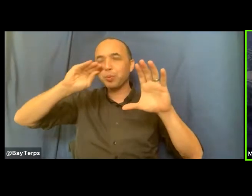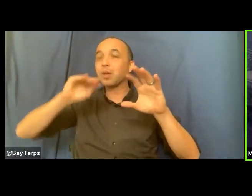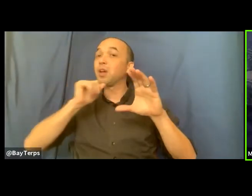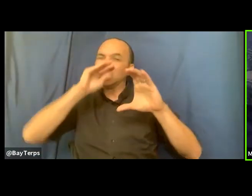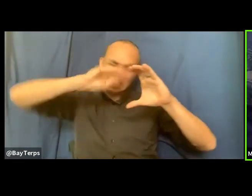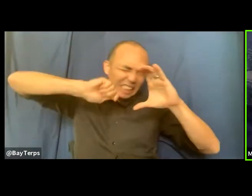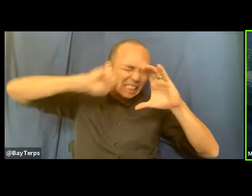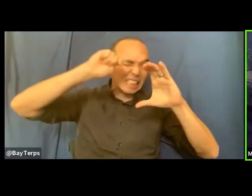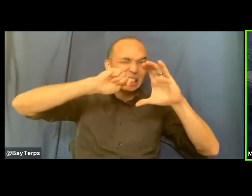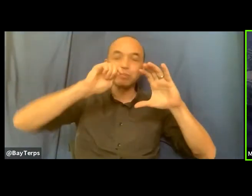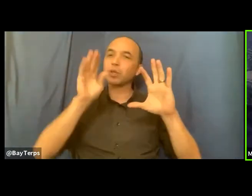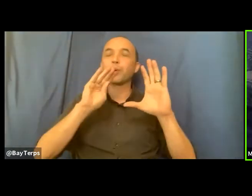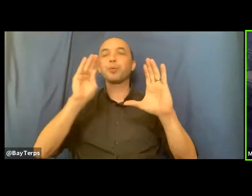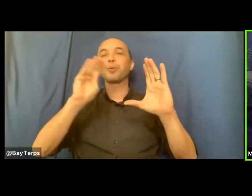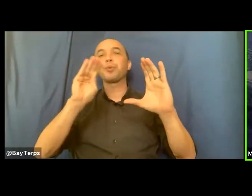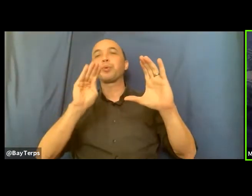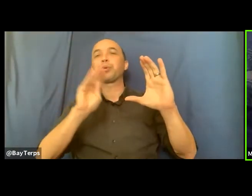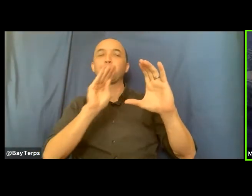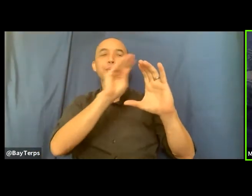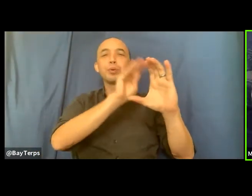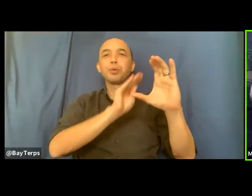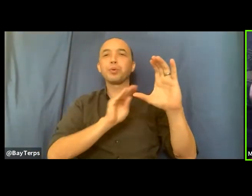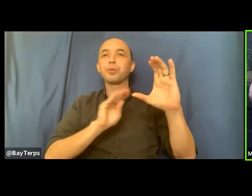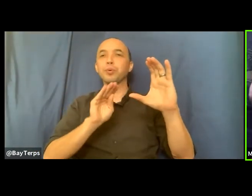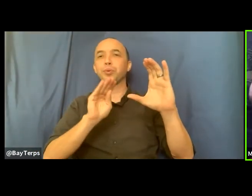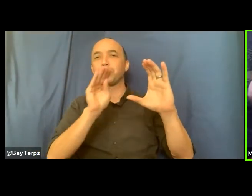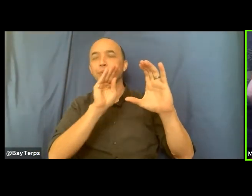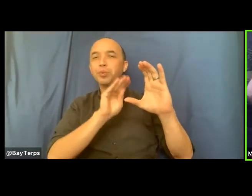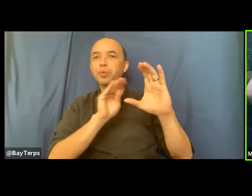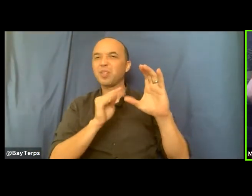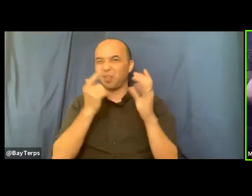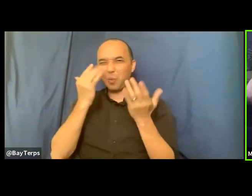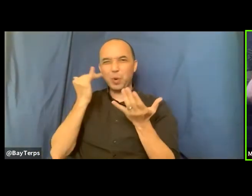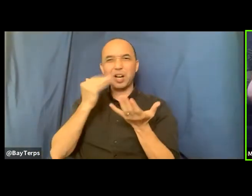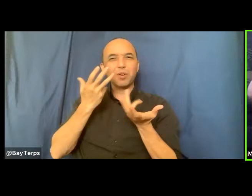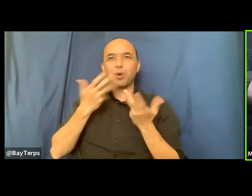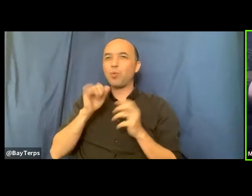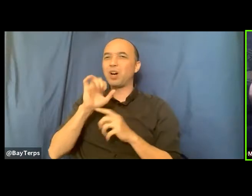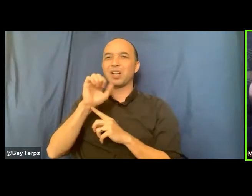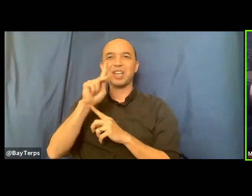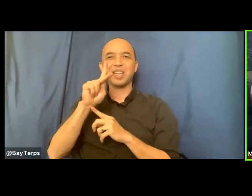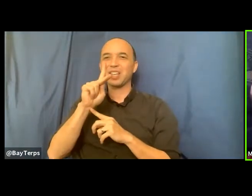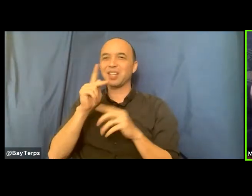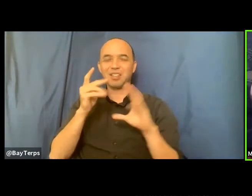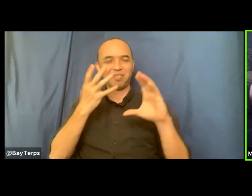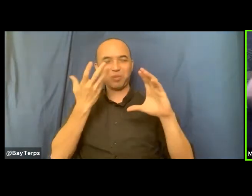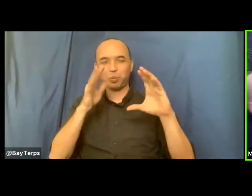gentle polishing takes the ink off, because I don't want ink in my final pictures. I want it to look really